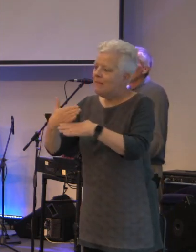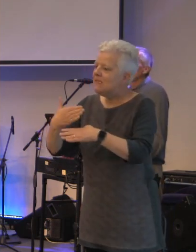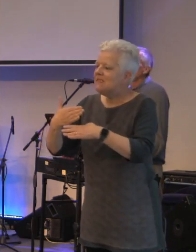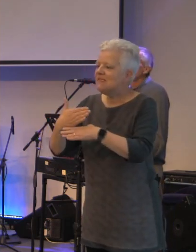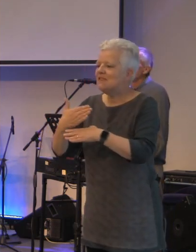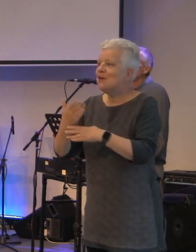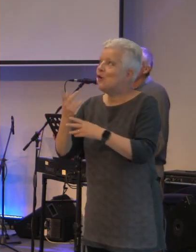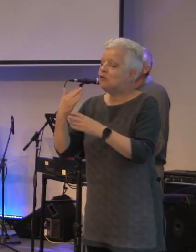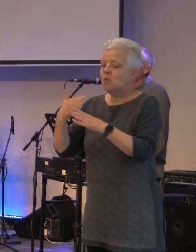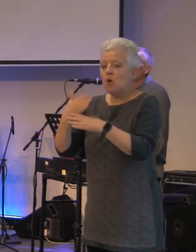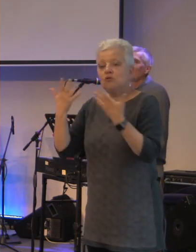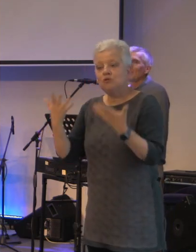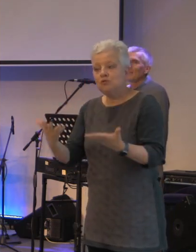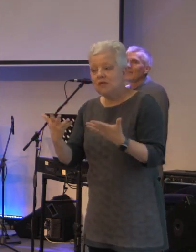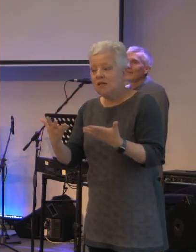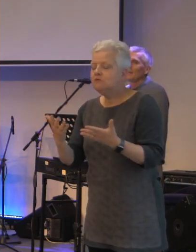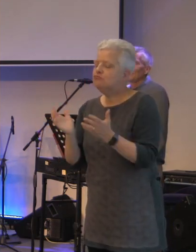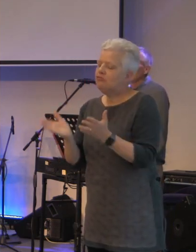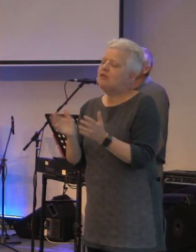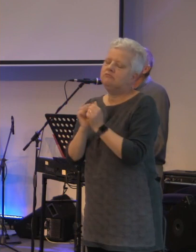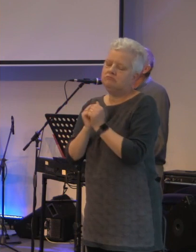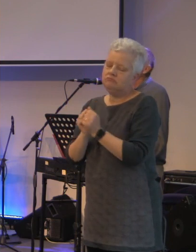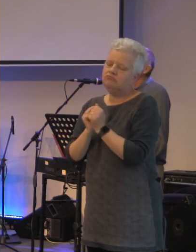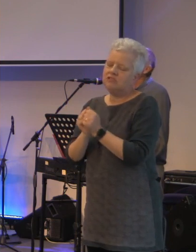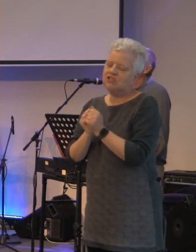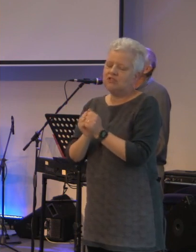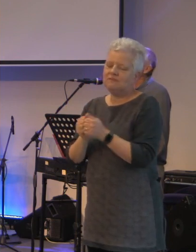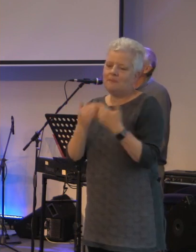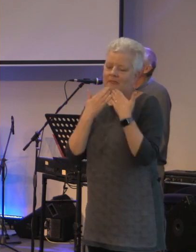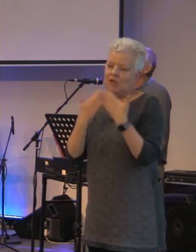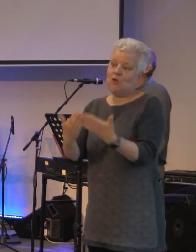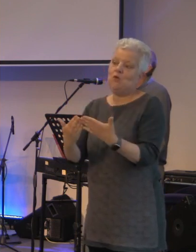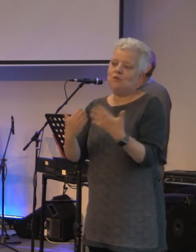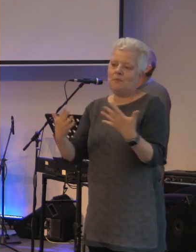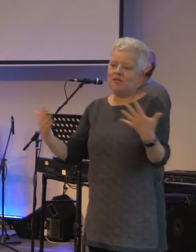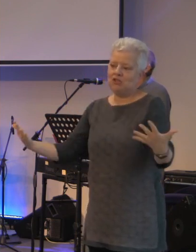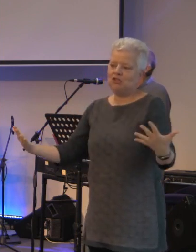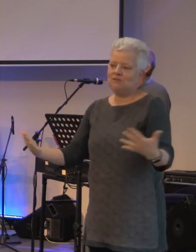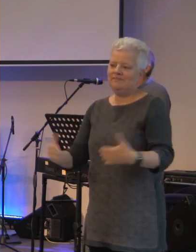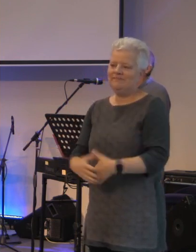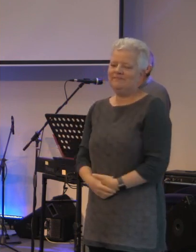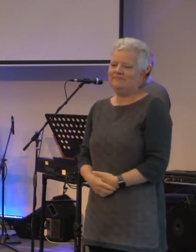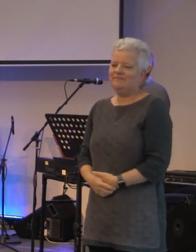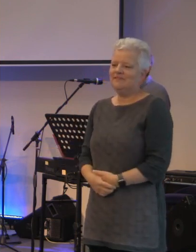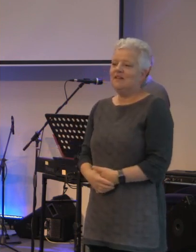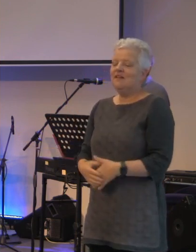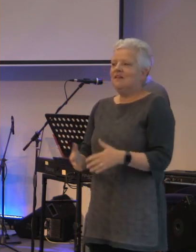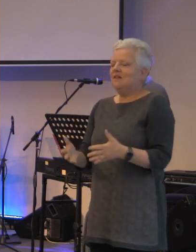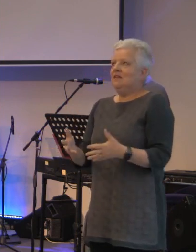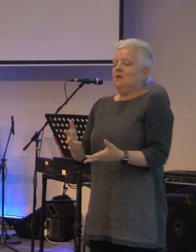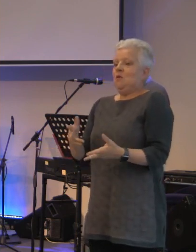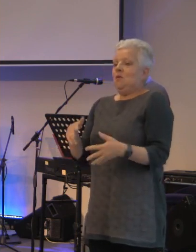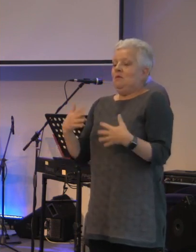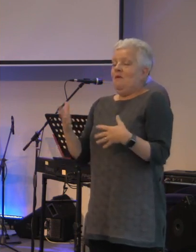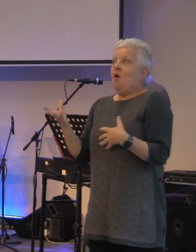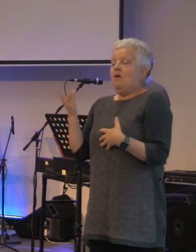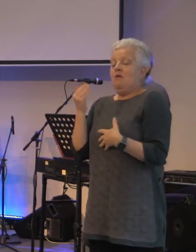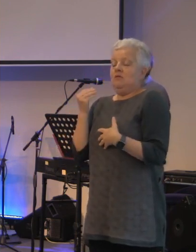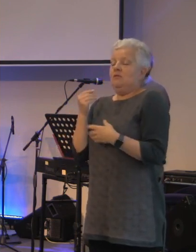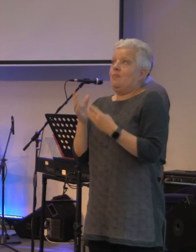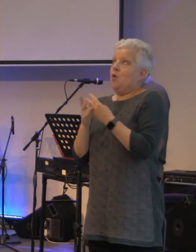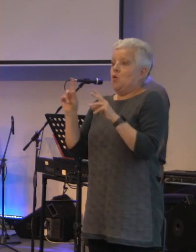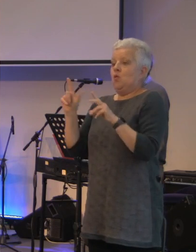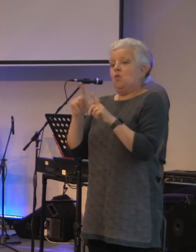word to us this morning. We are very appreciative. Thank you so much. We've heard Him